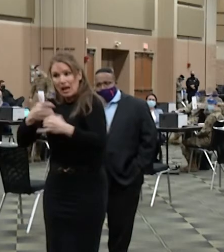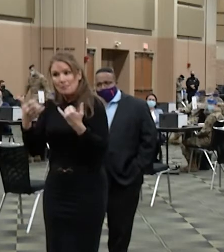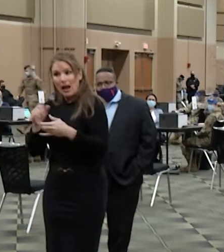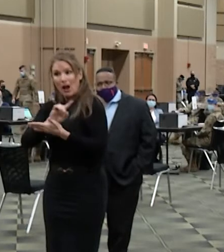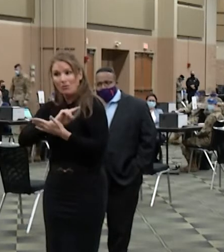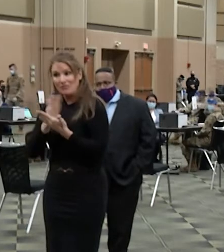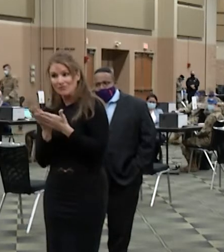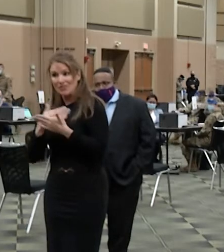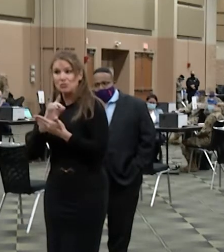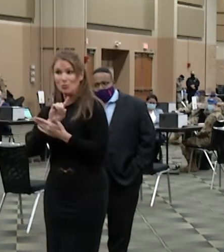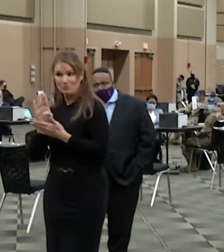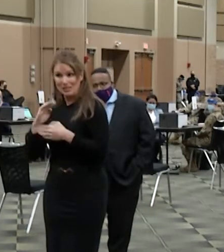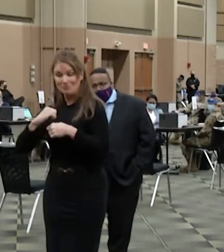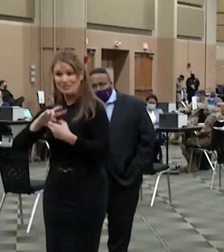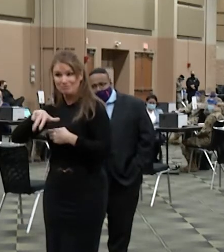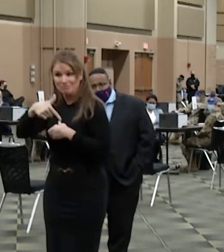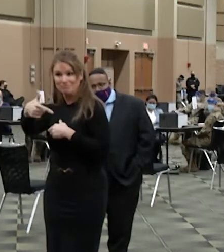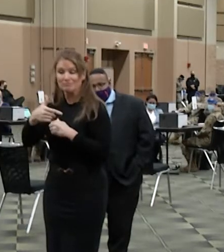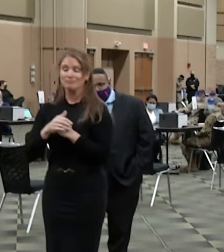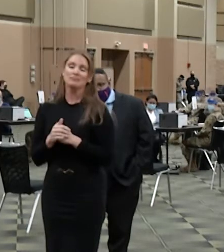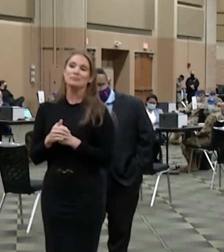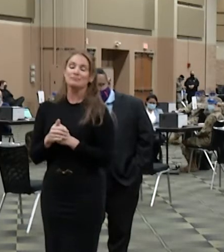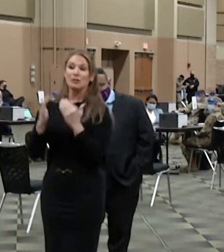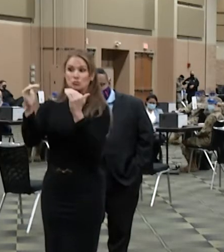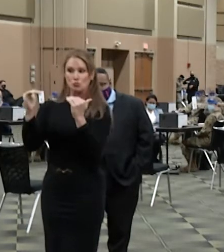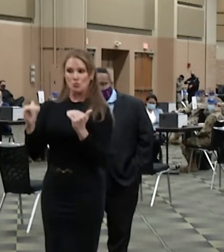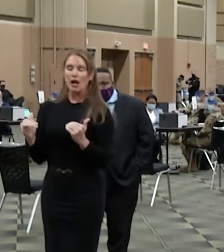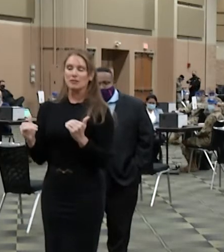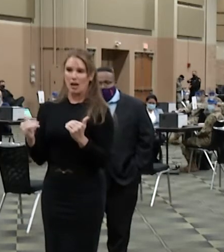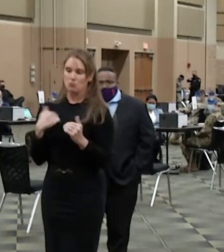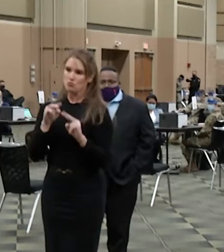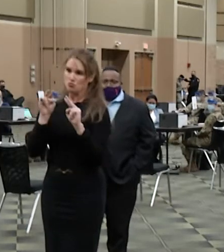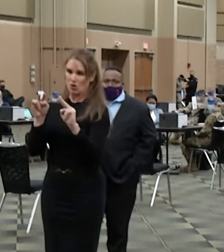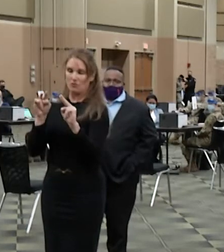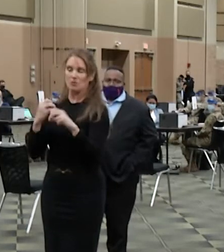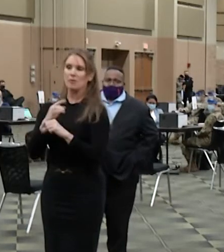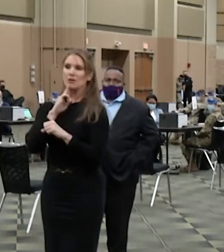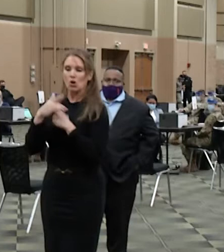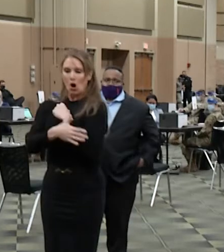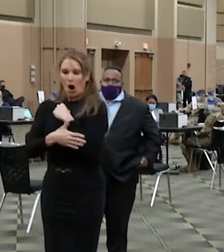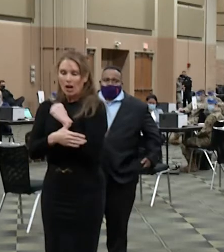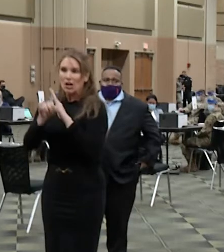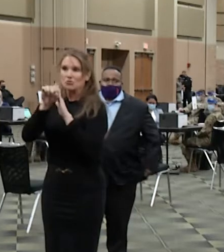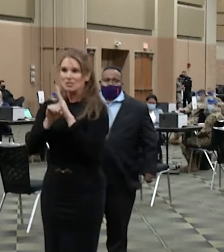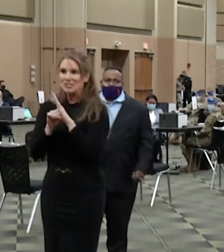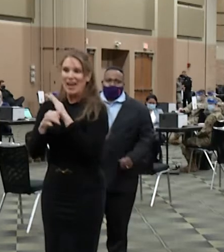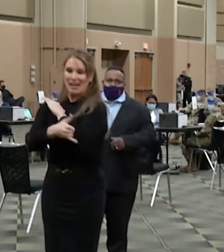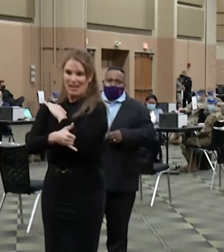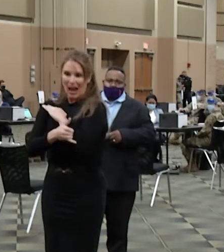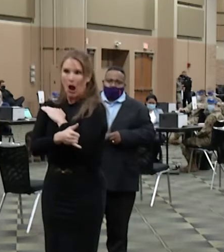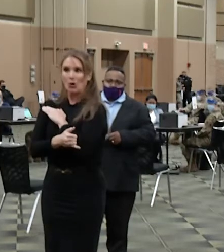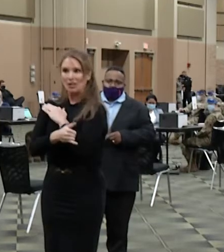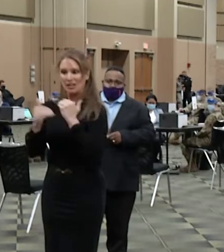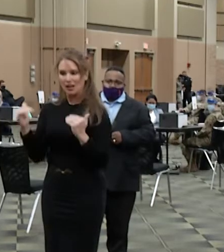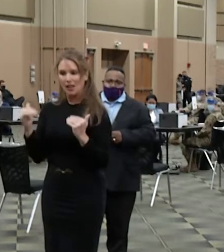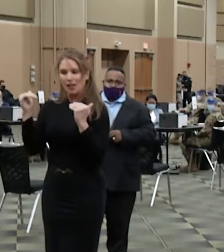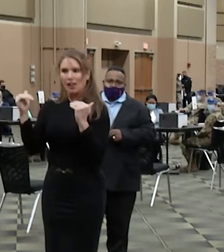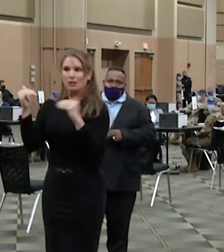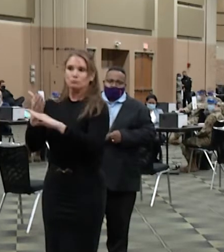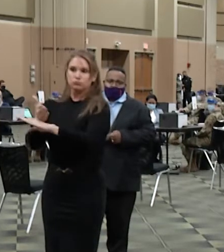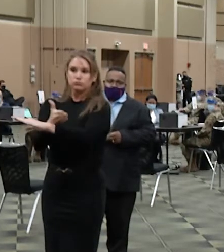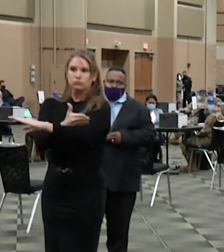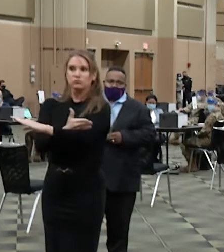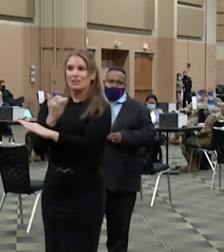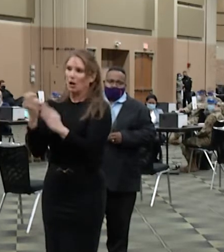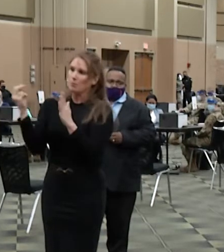well. So we look forward to the next steps and moving not only our country, our state, our county forward, but also getting back